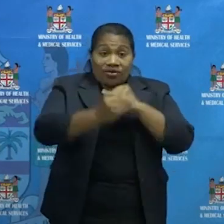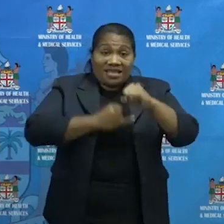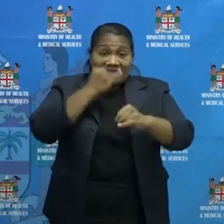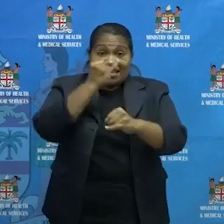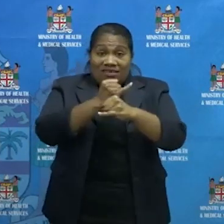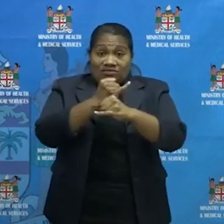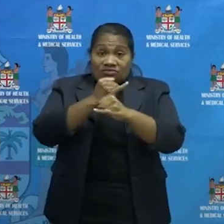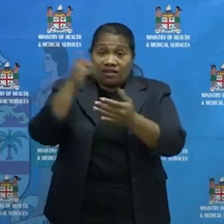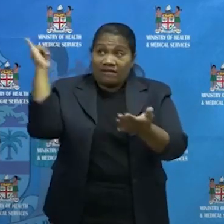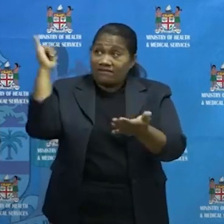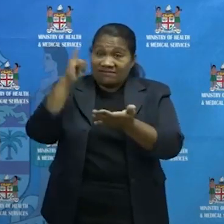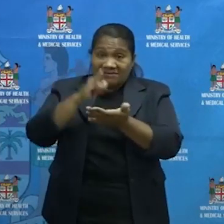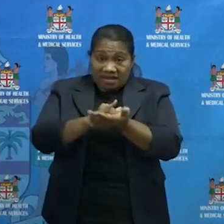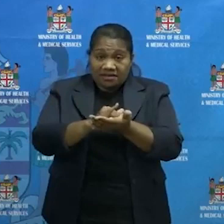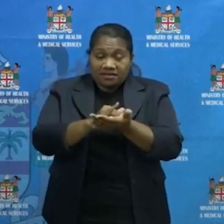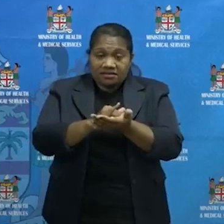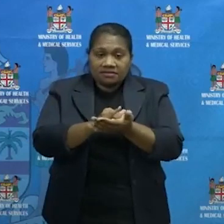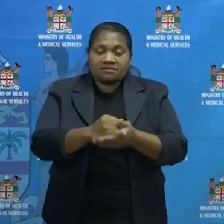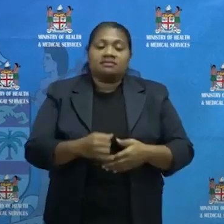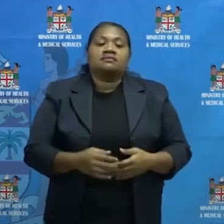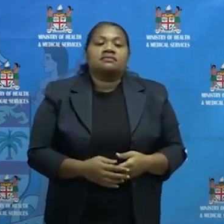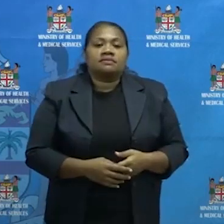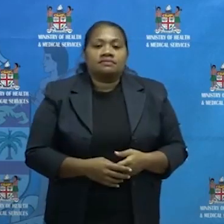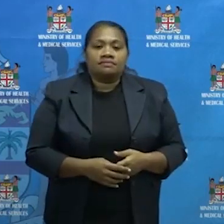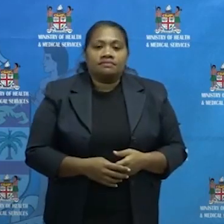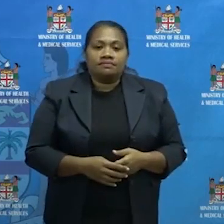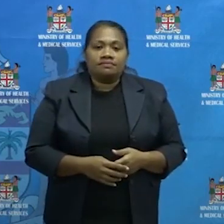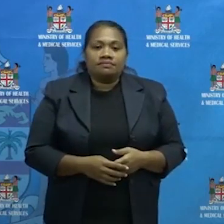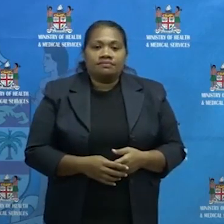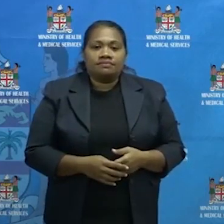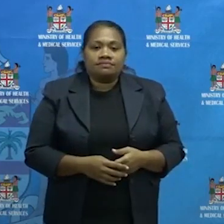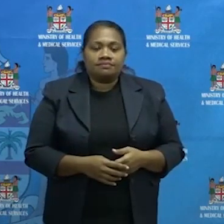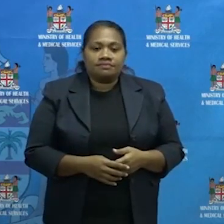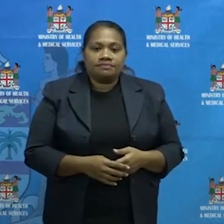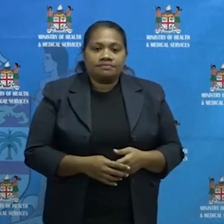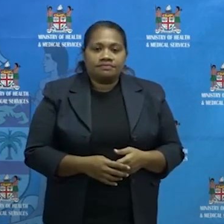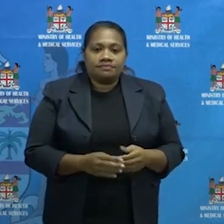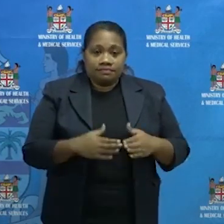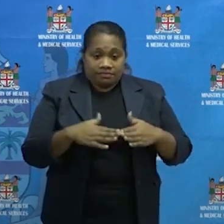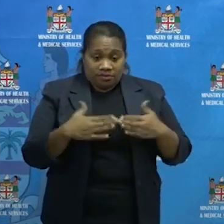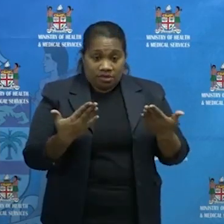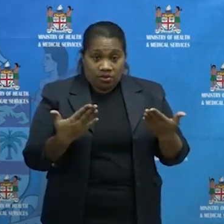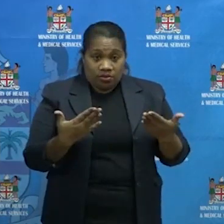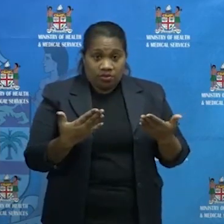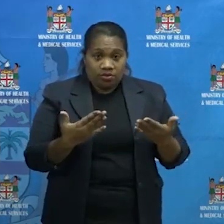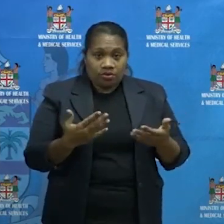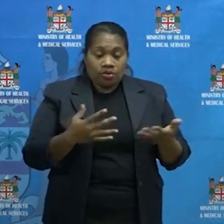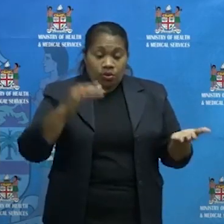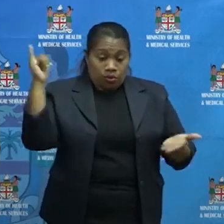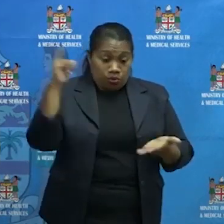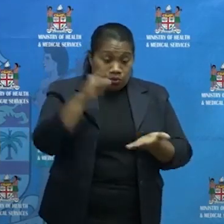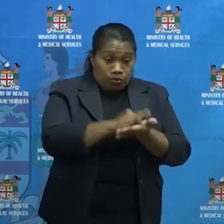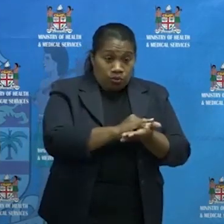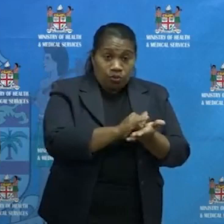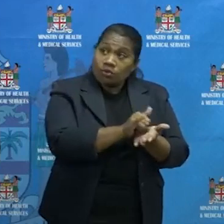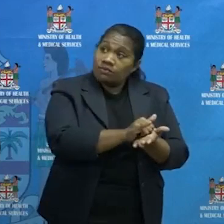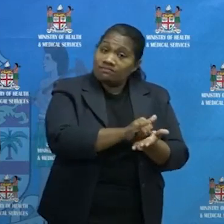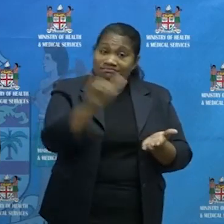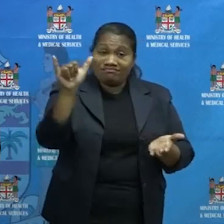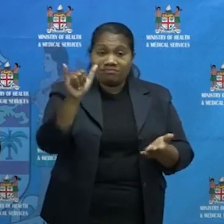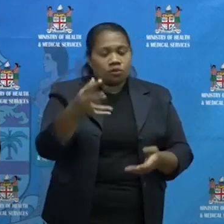we are suspending all passenger air travel into and out of Fiji for non-medical purposes.